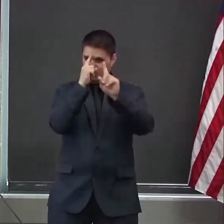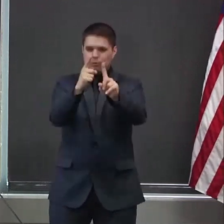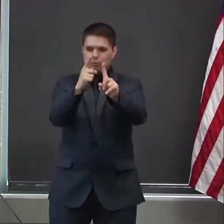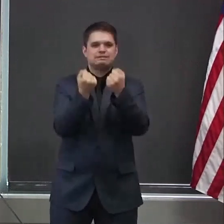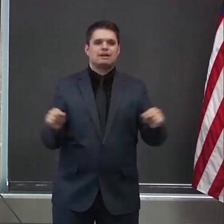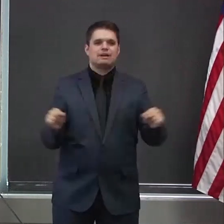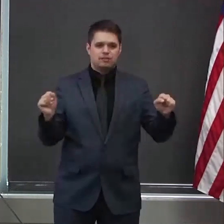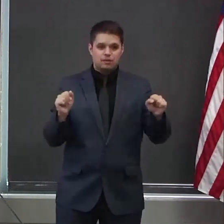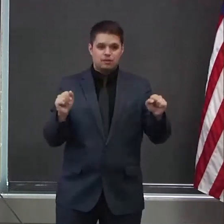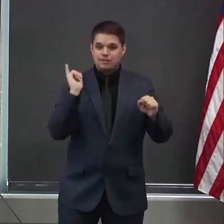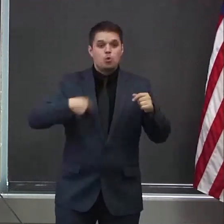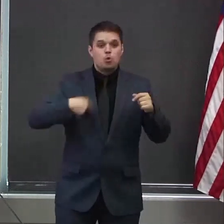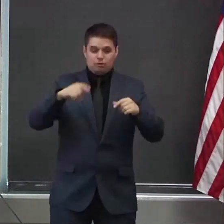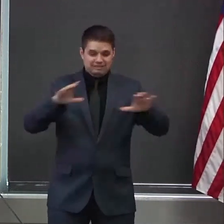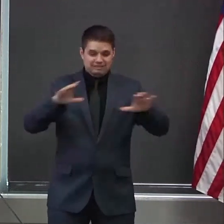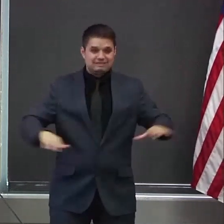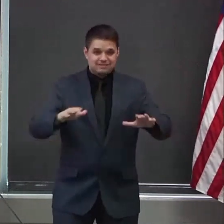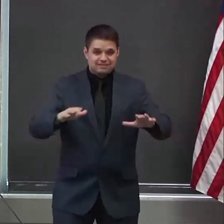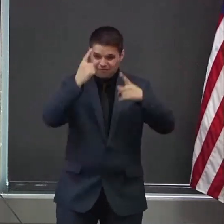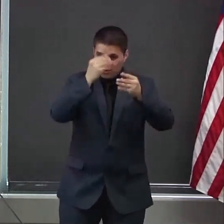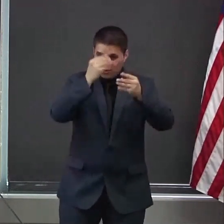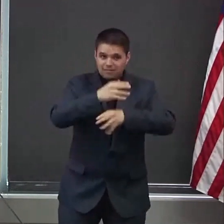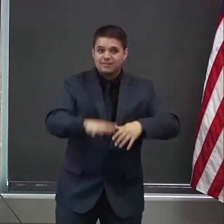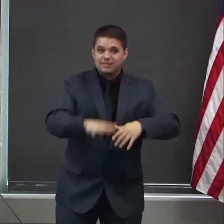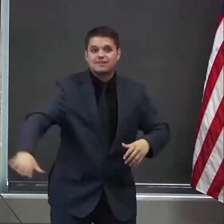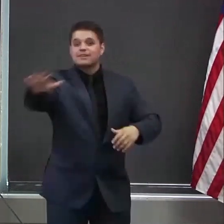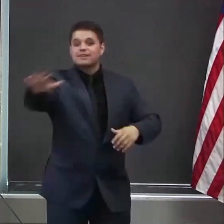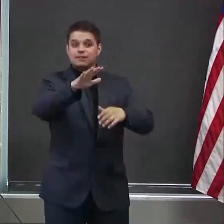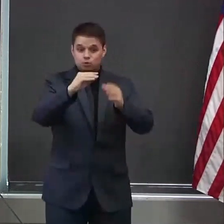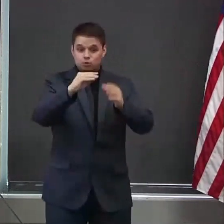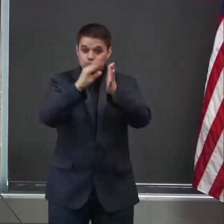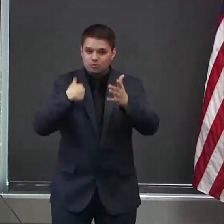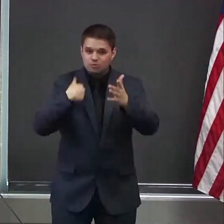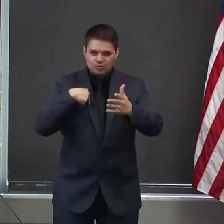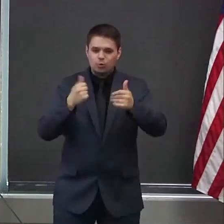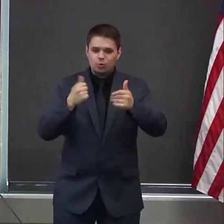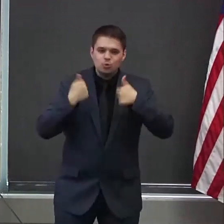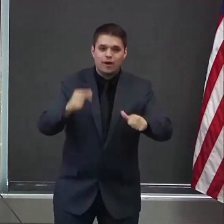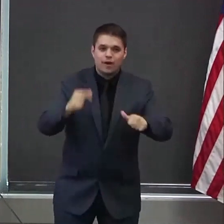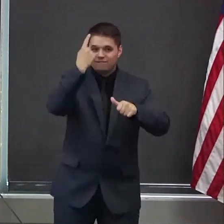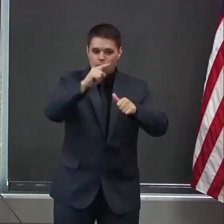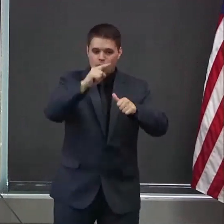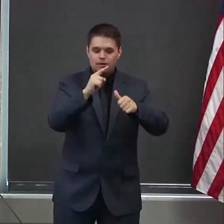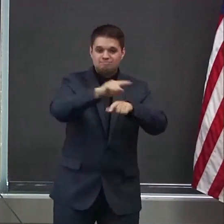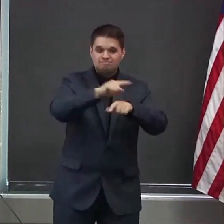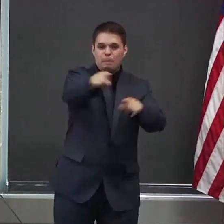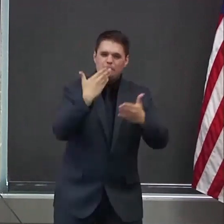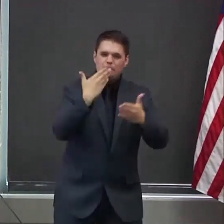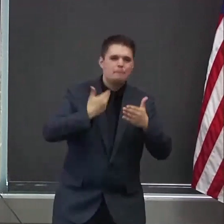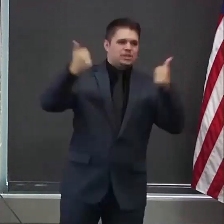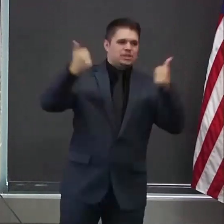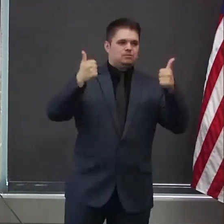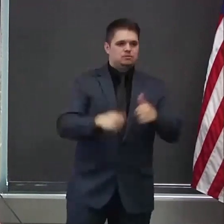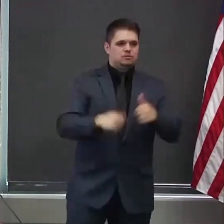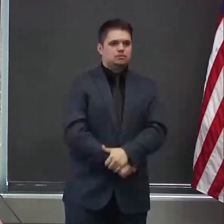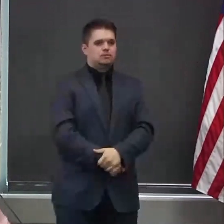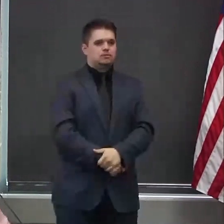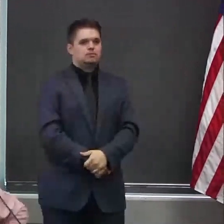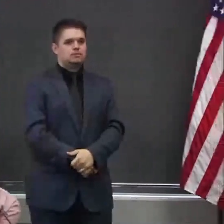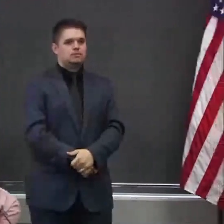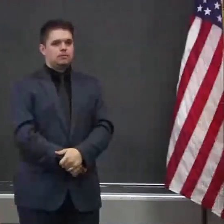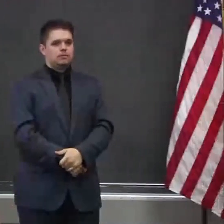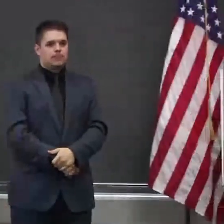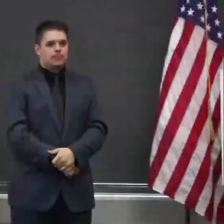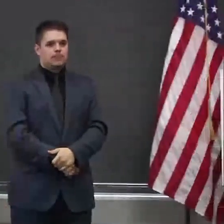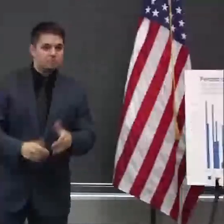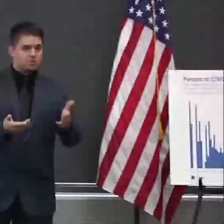in a chair in front of a teacher learning. Director Allen also has a comment, given that he spends a bit of